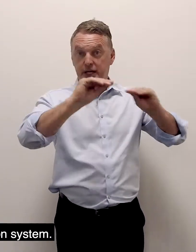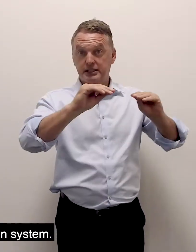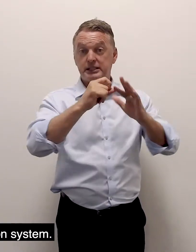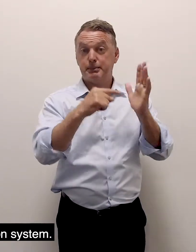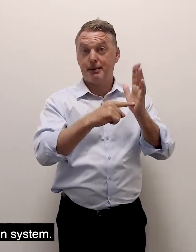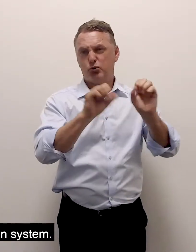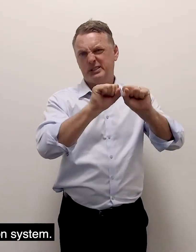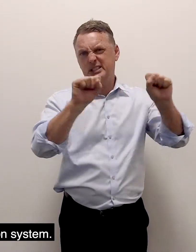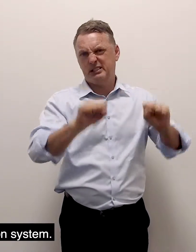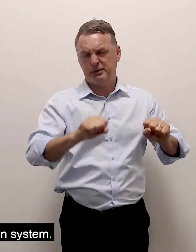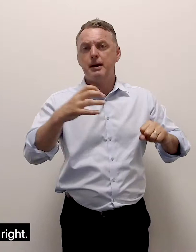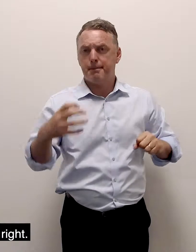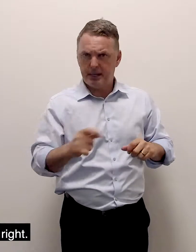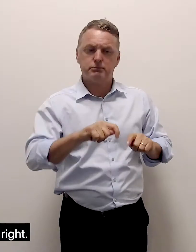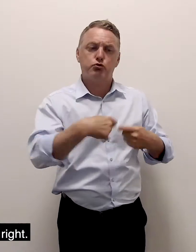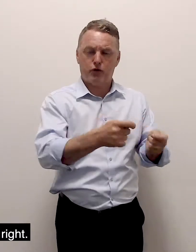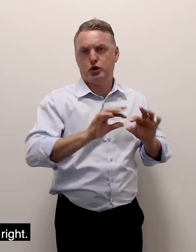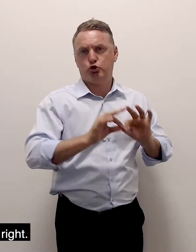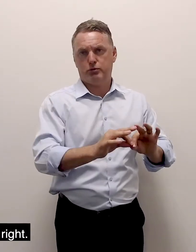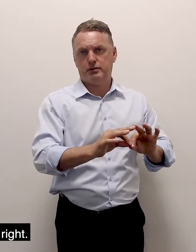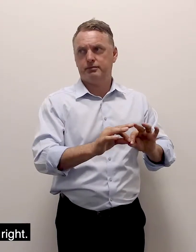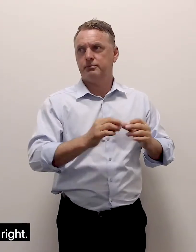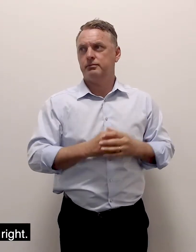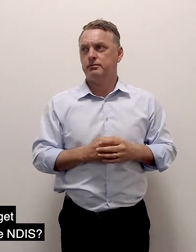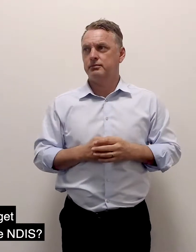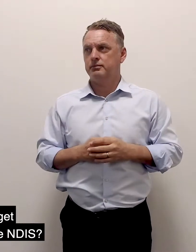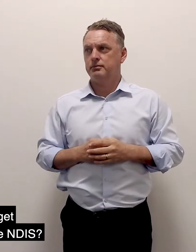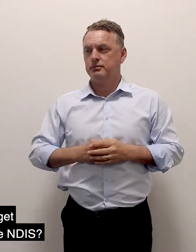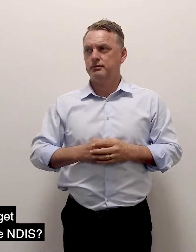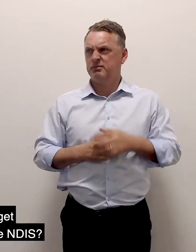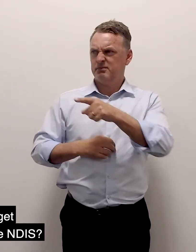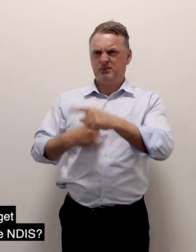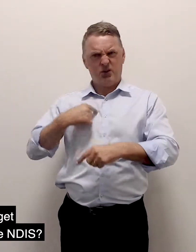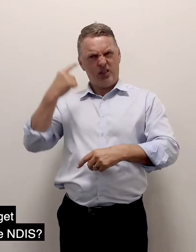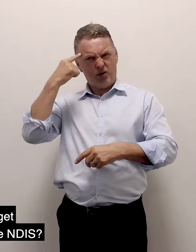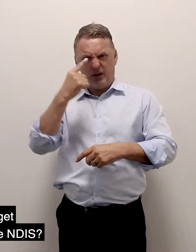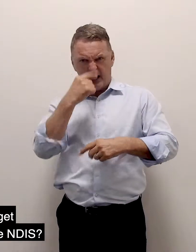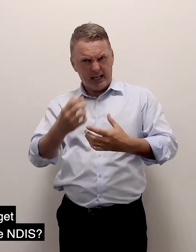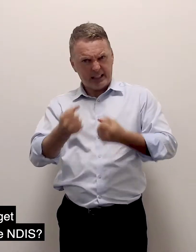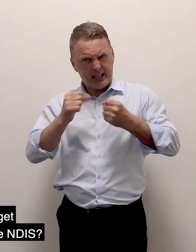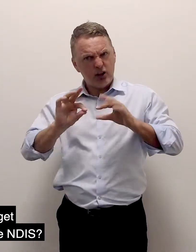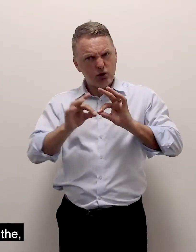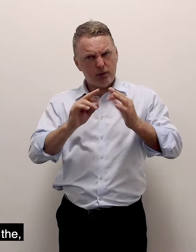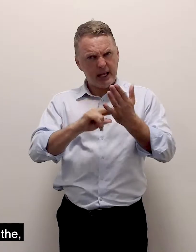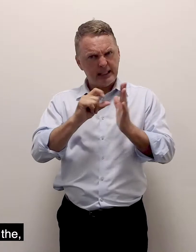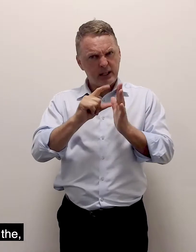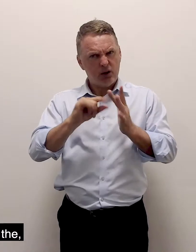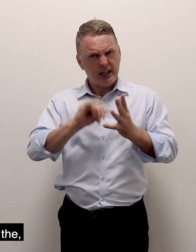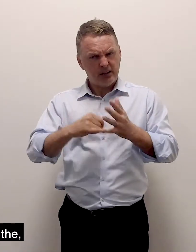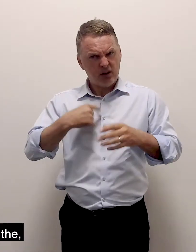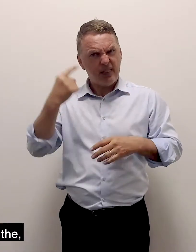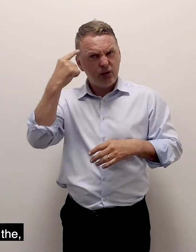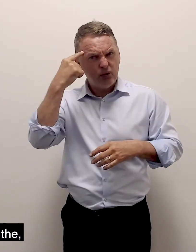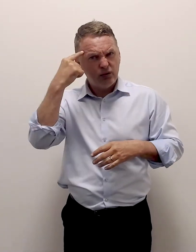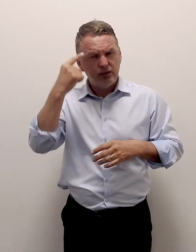by the education system. That's right. But can't you get interpreters under the NDIS? So